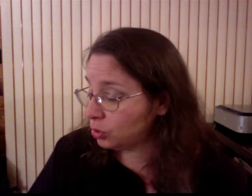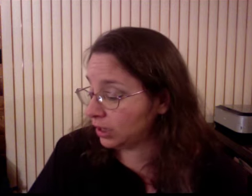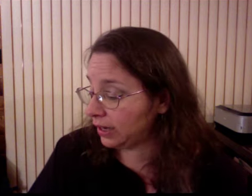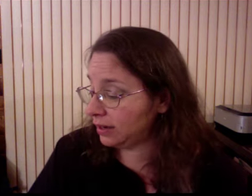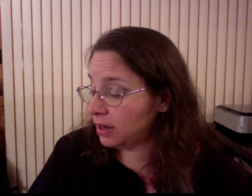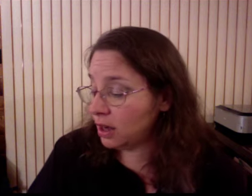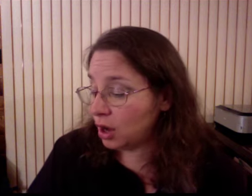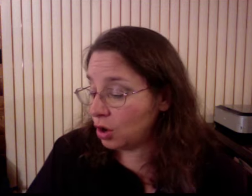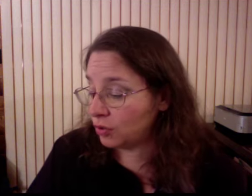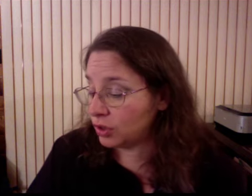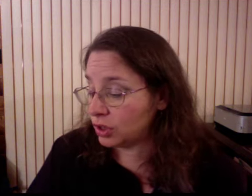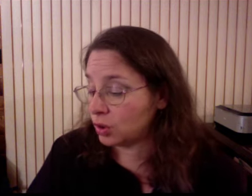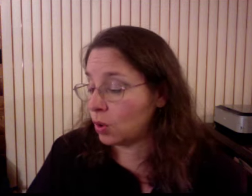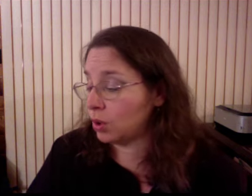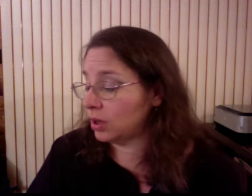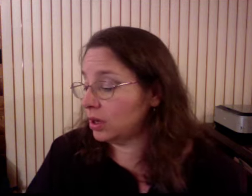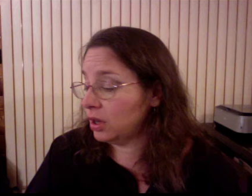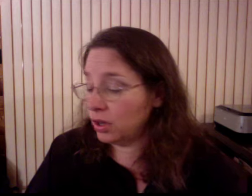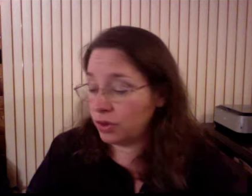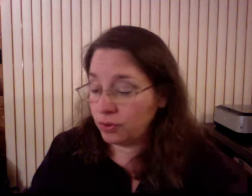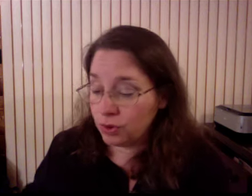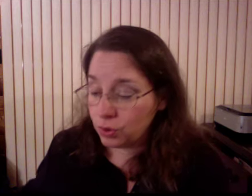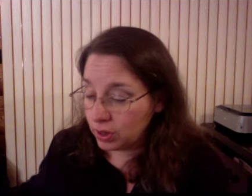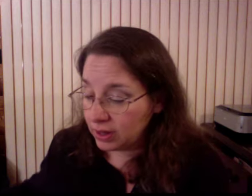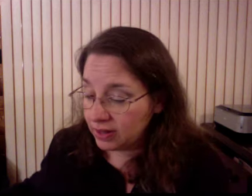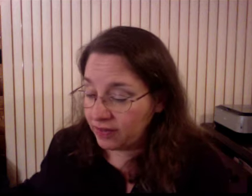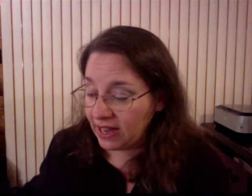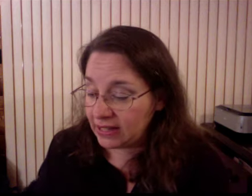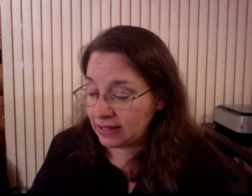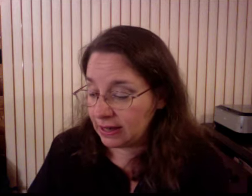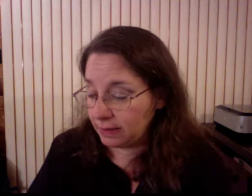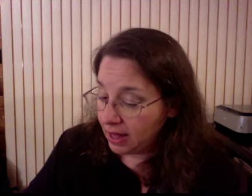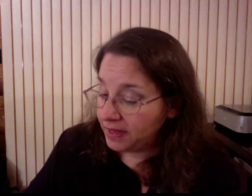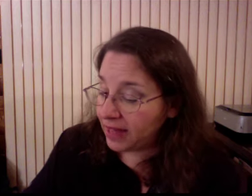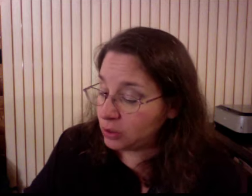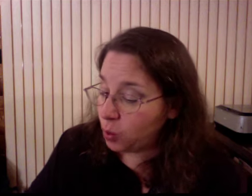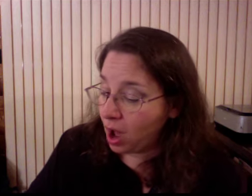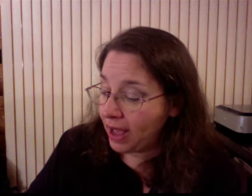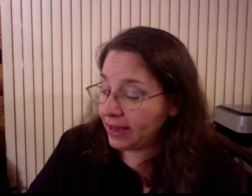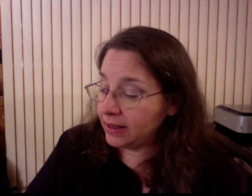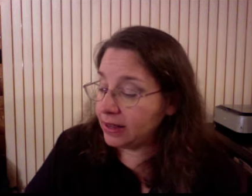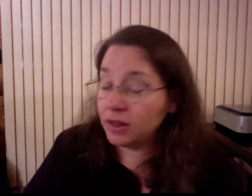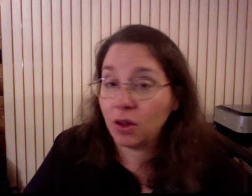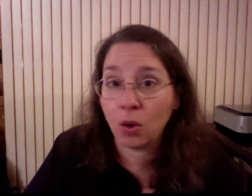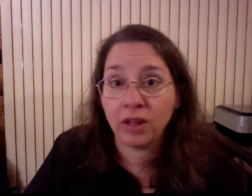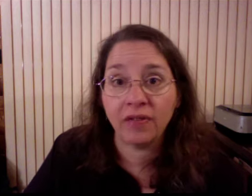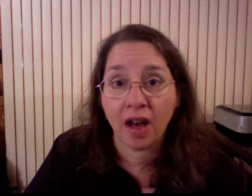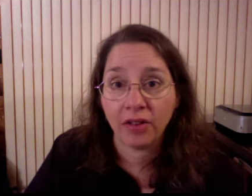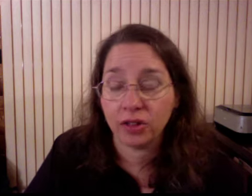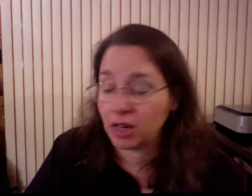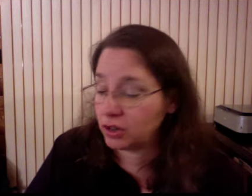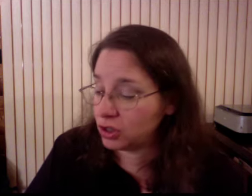ruling over the soul through the fantasy. That's why the Holy Fathers